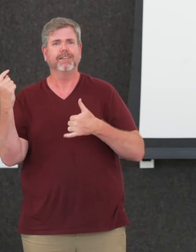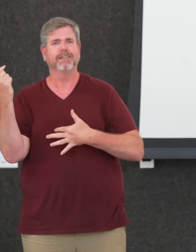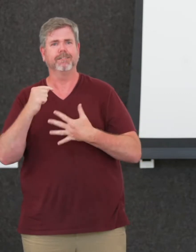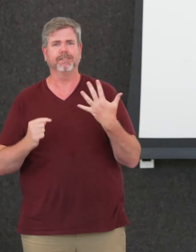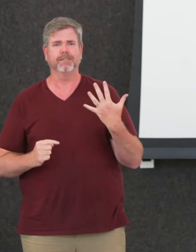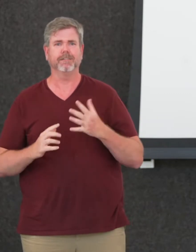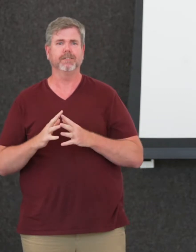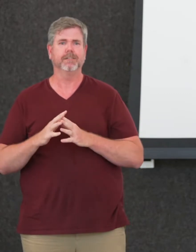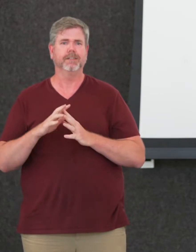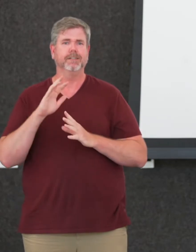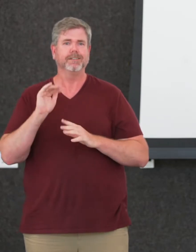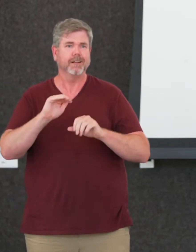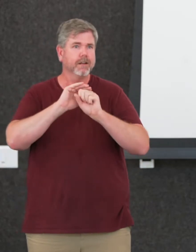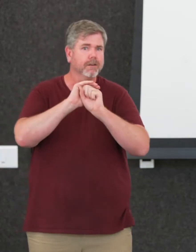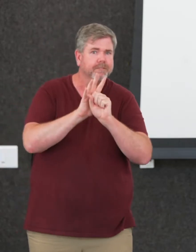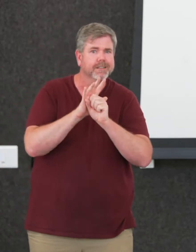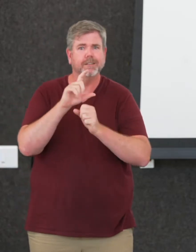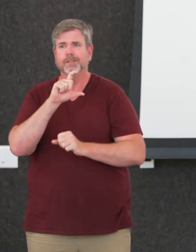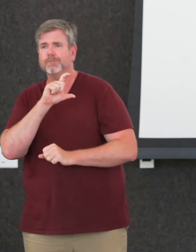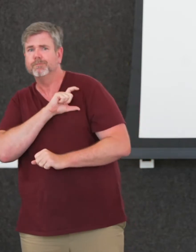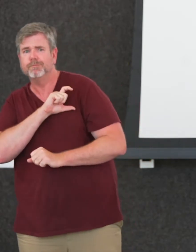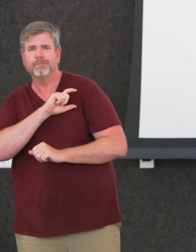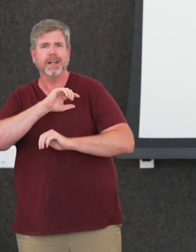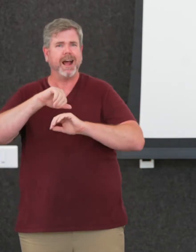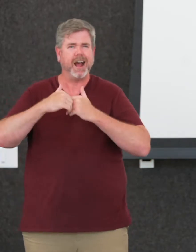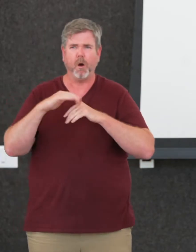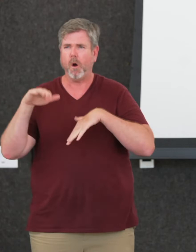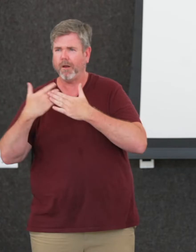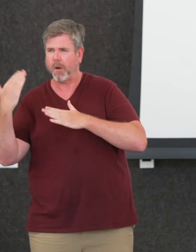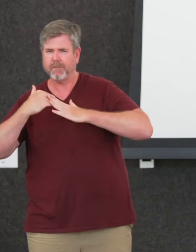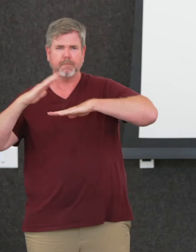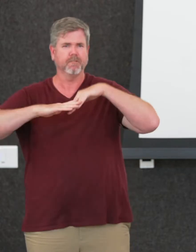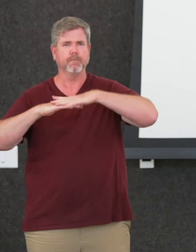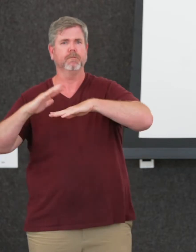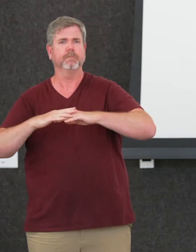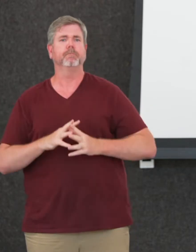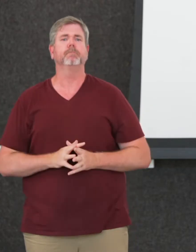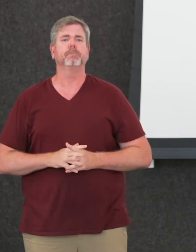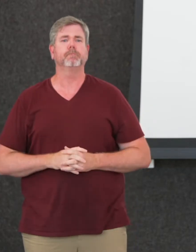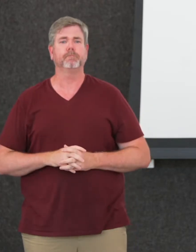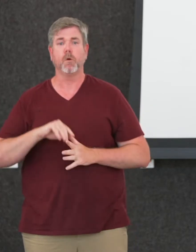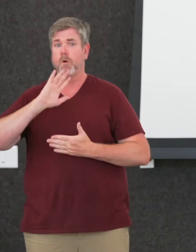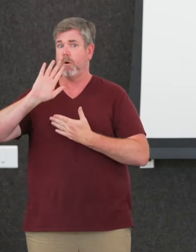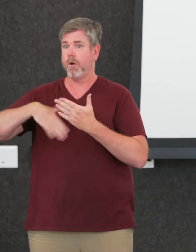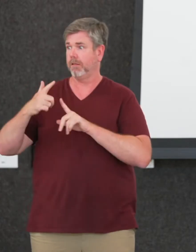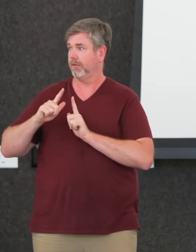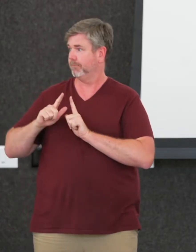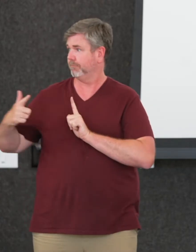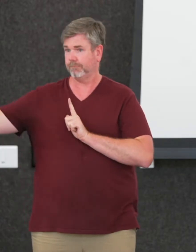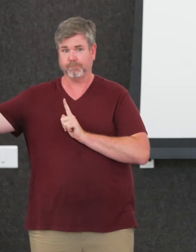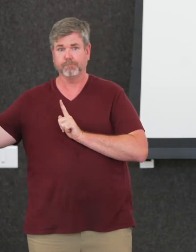I'm going to ask that when each presenter is done, we're going to let them all go through the panel, but we're going to open it up as quickly as we can